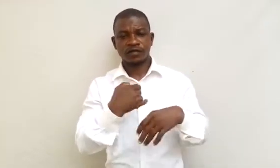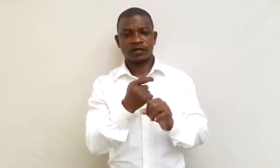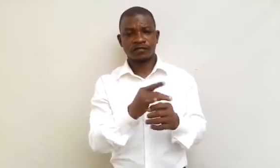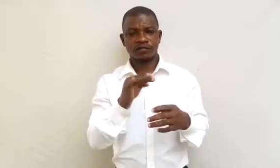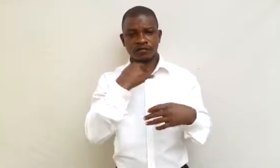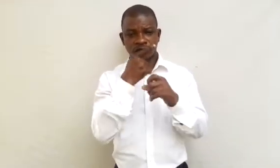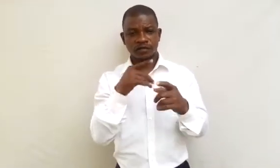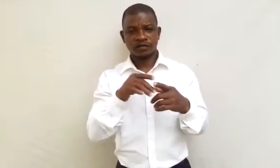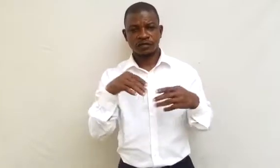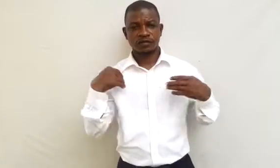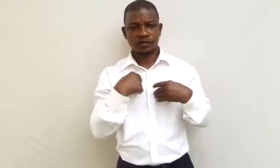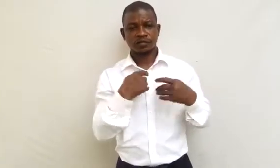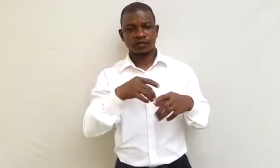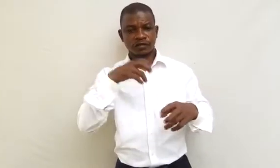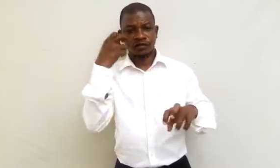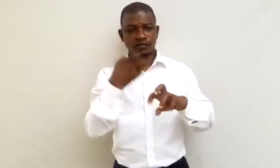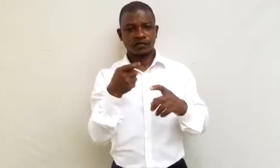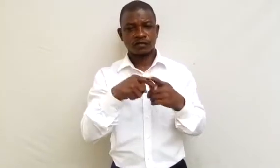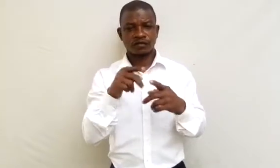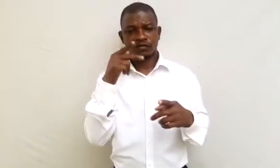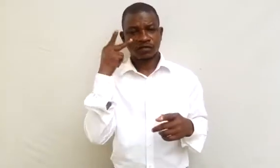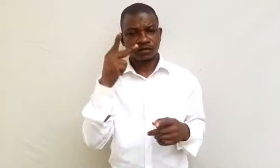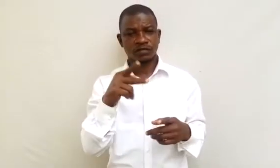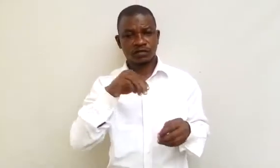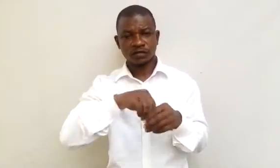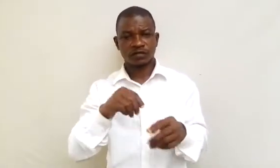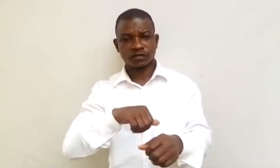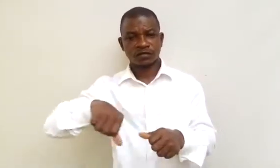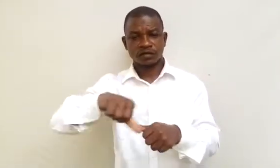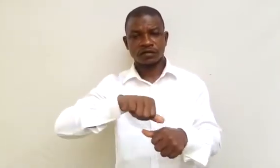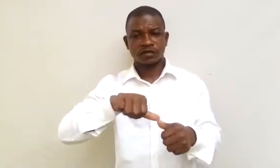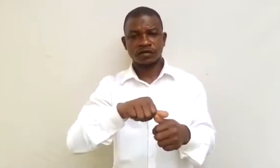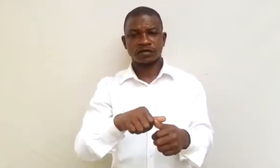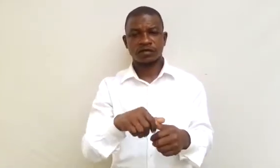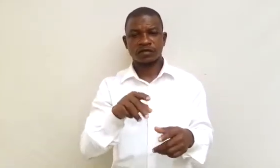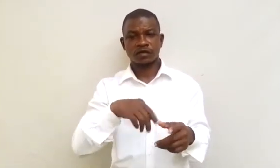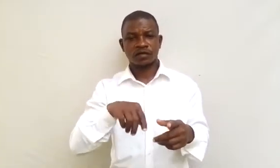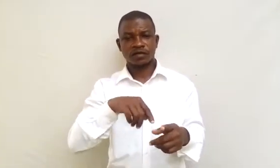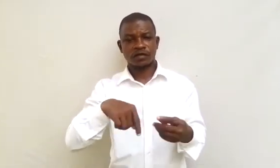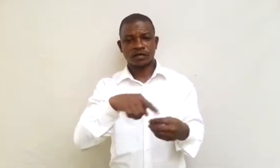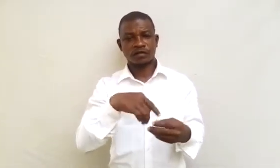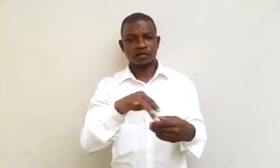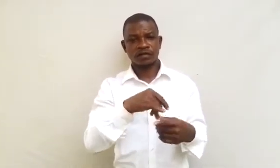animal difficult to see in the area around it.